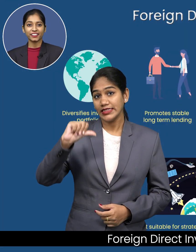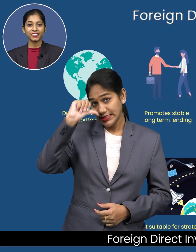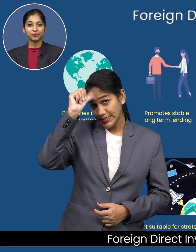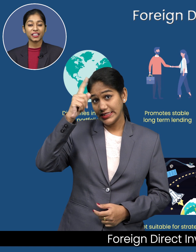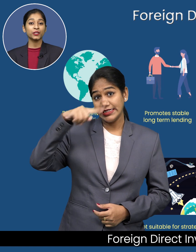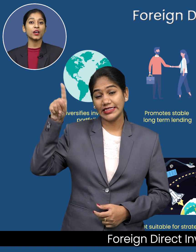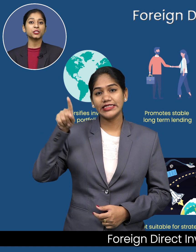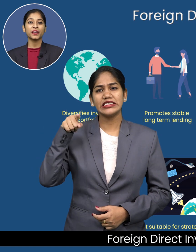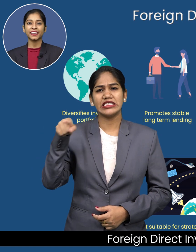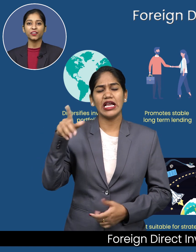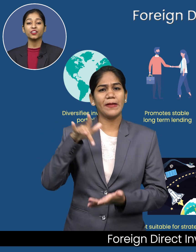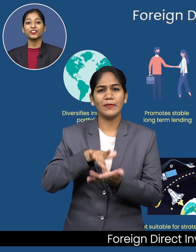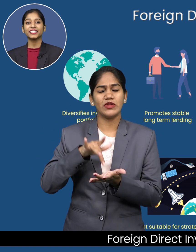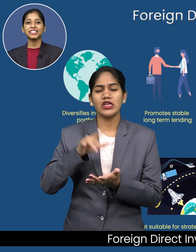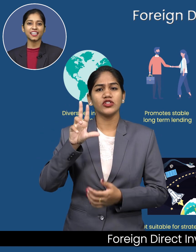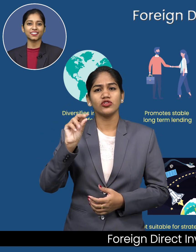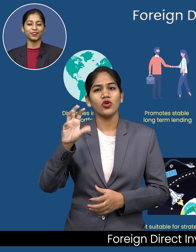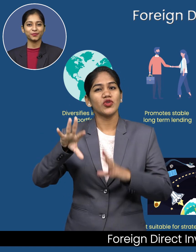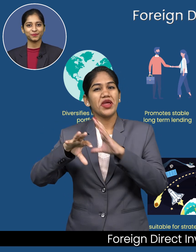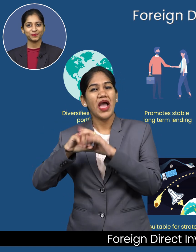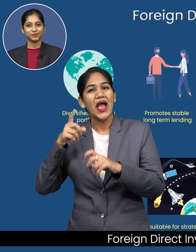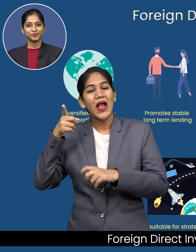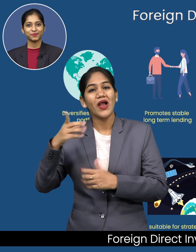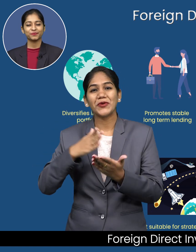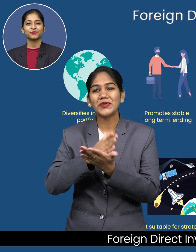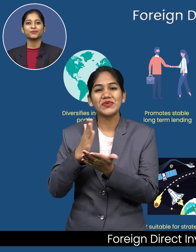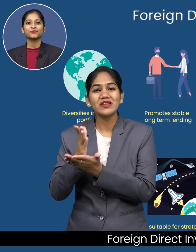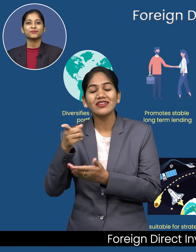Foreign direct investment in retail sector.